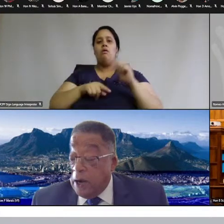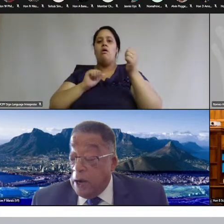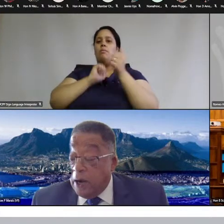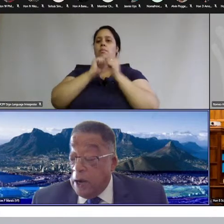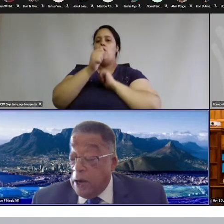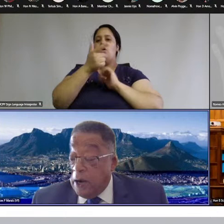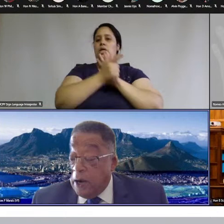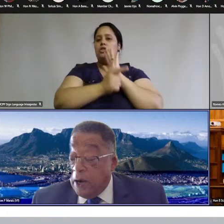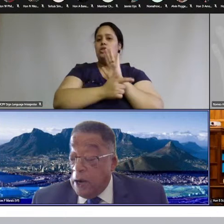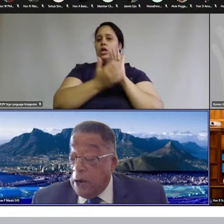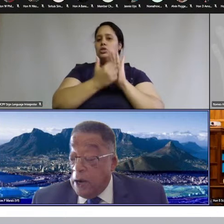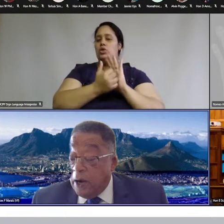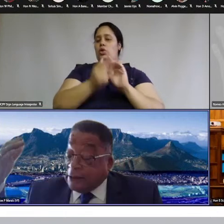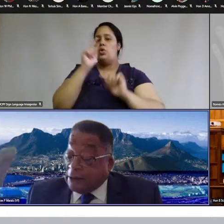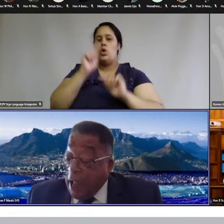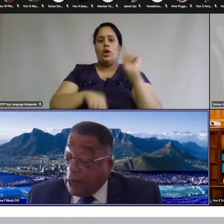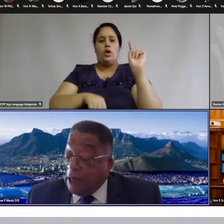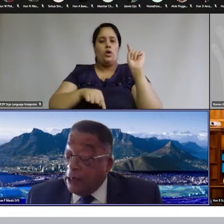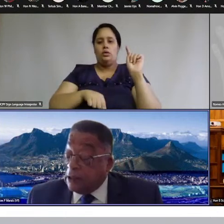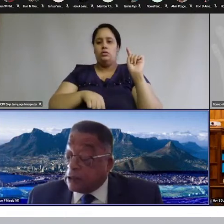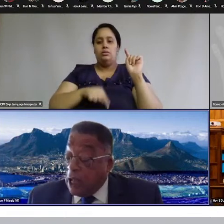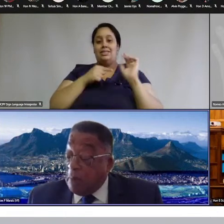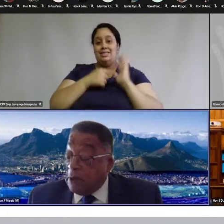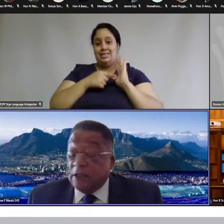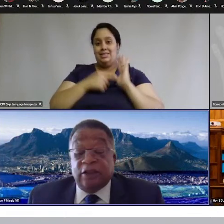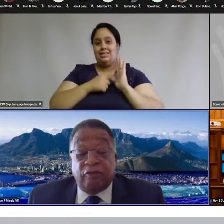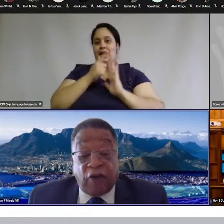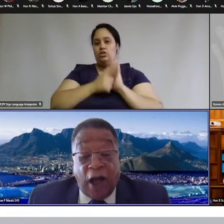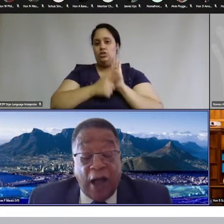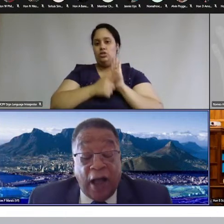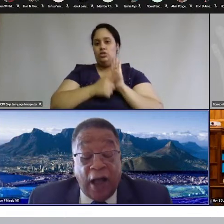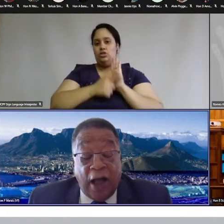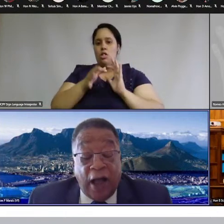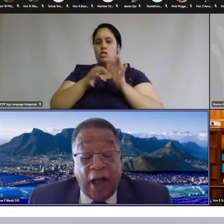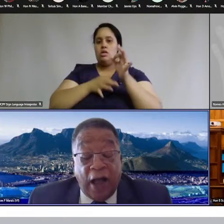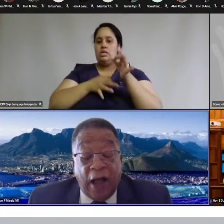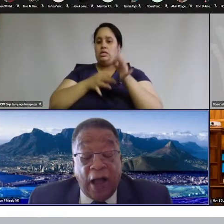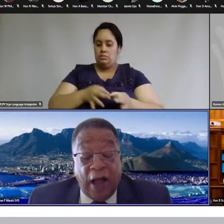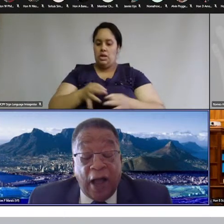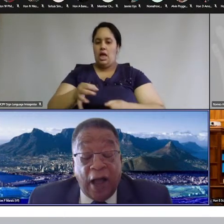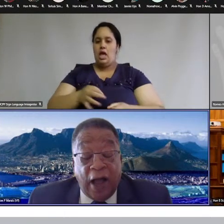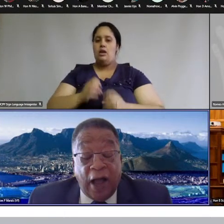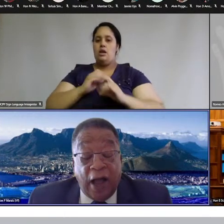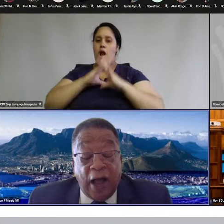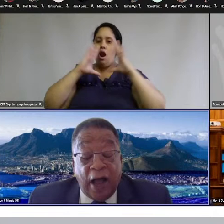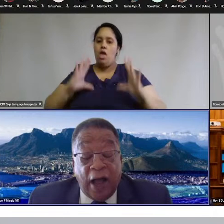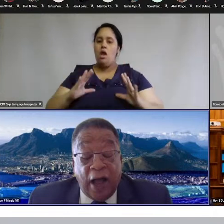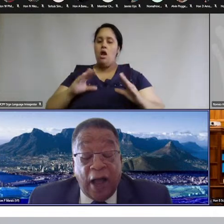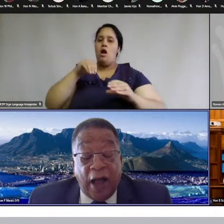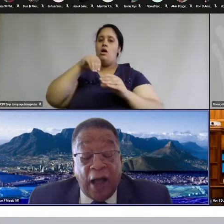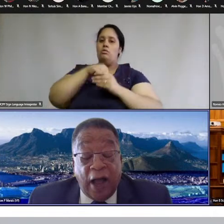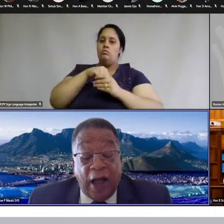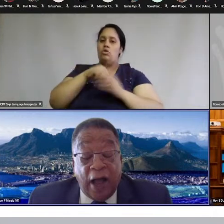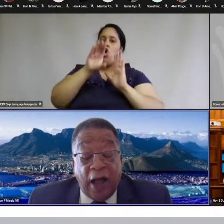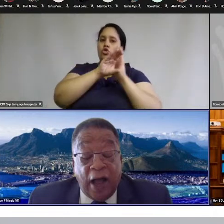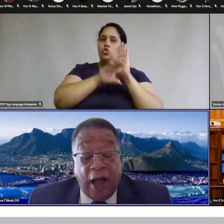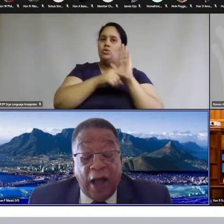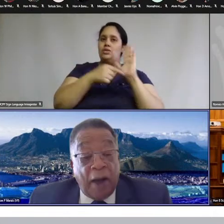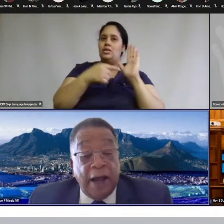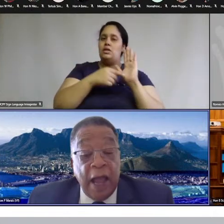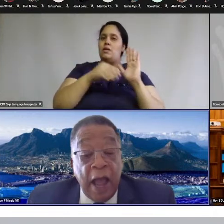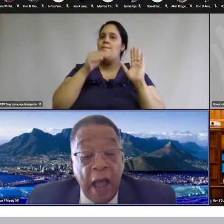that will exactly determine and define what the Constitution